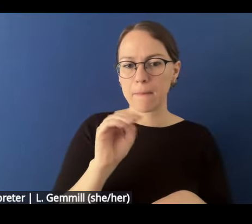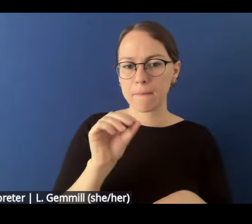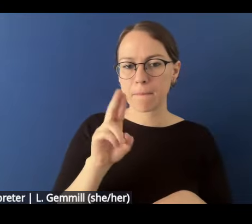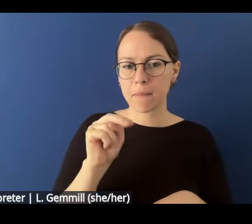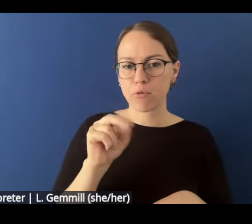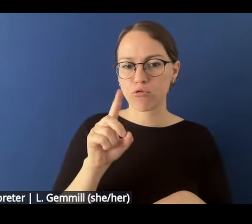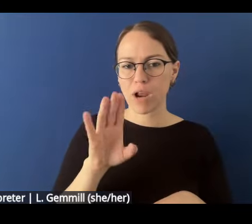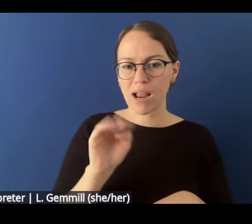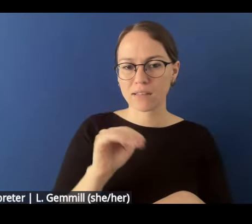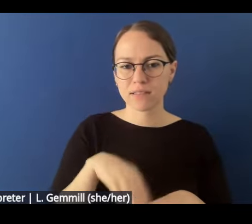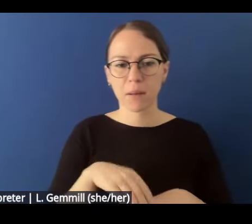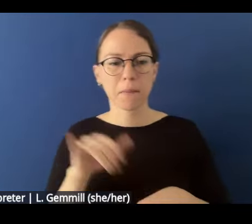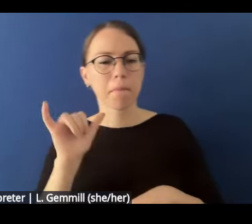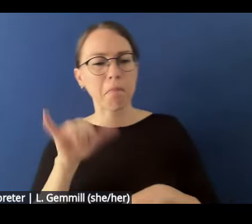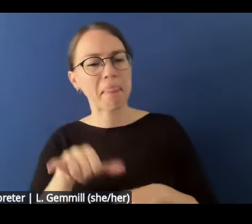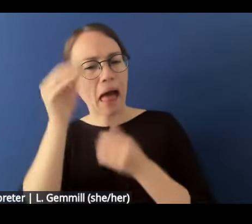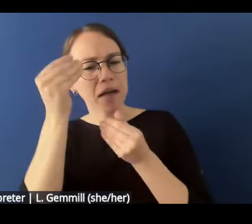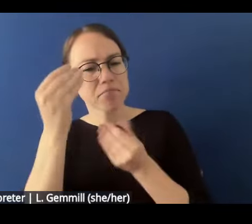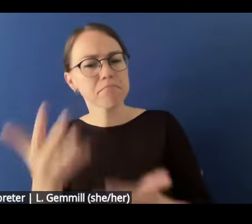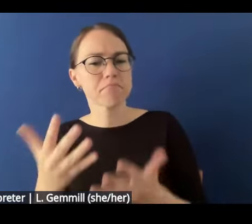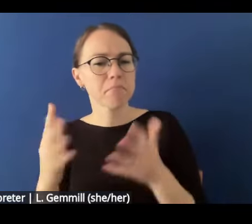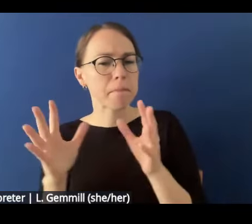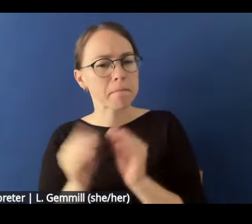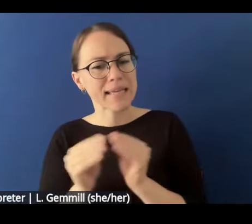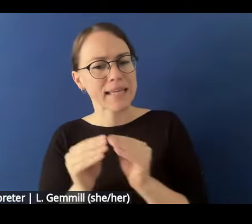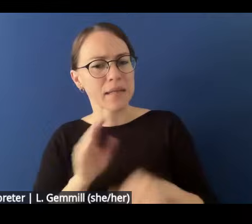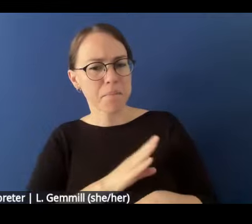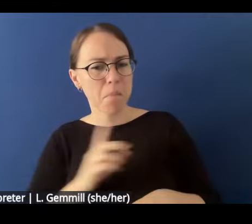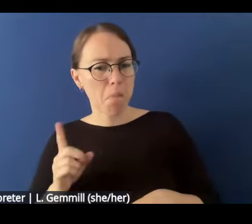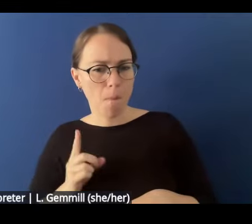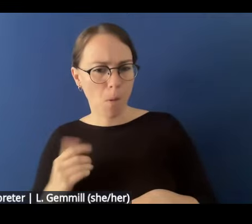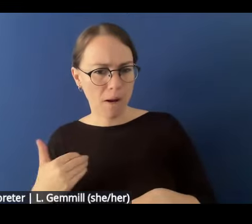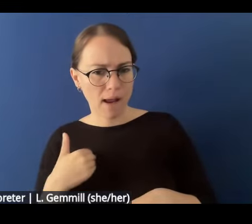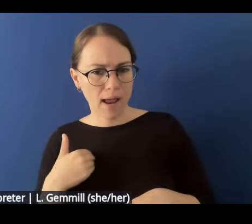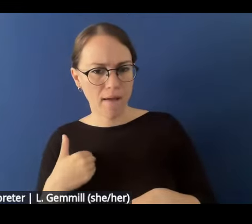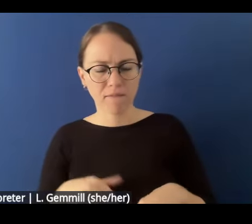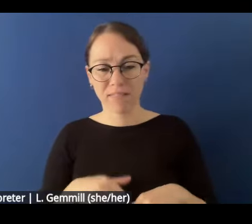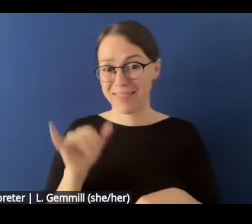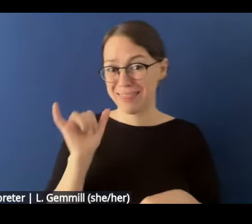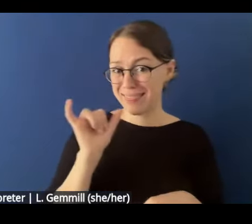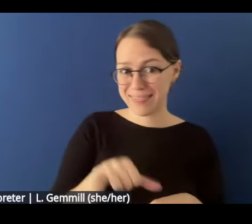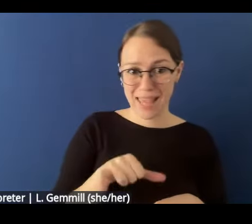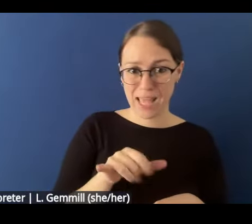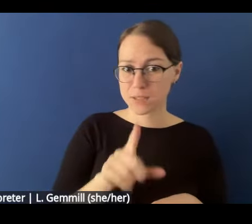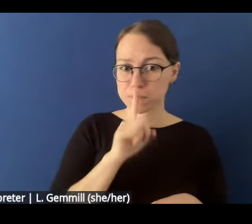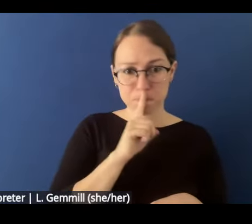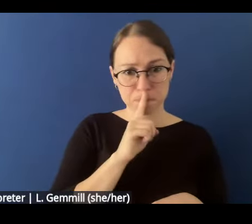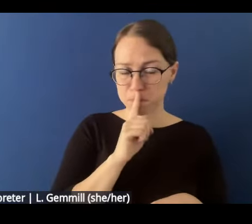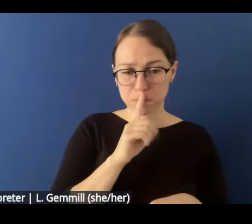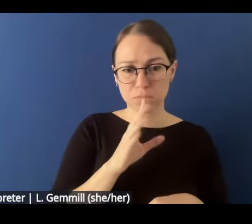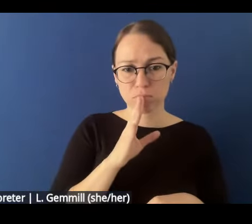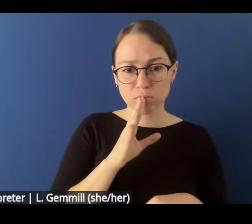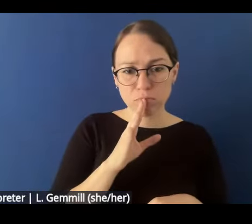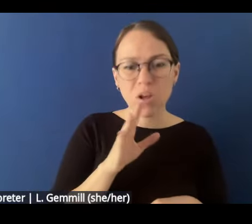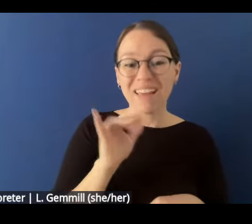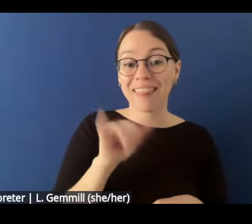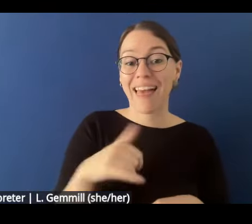yes, okay. which included a proposed Yes, changes to the deputy